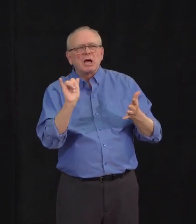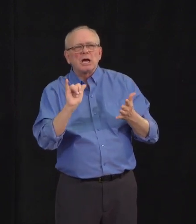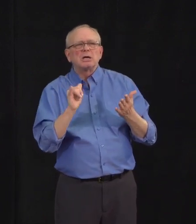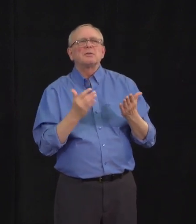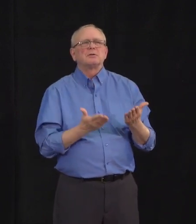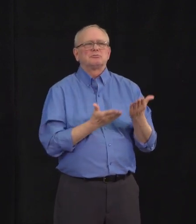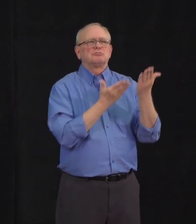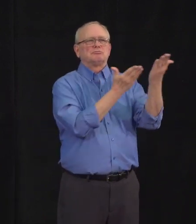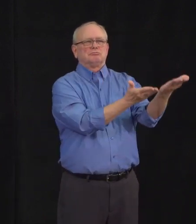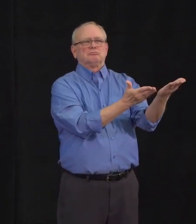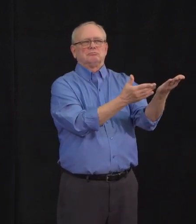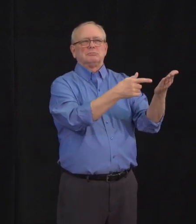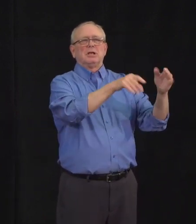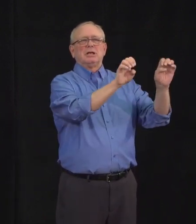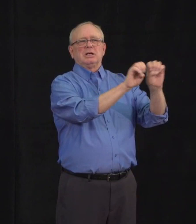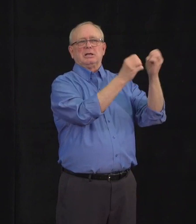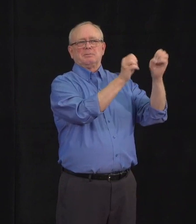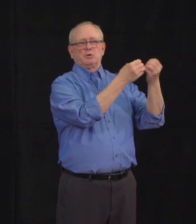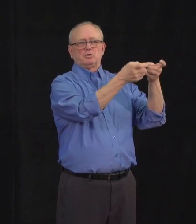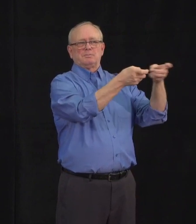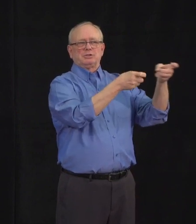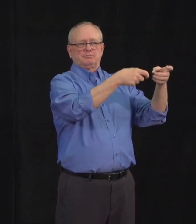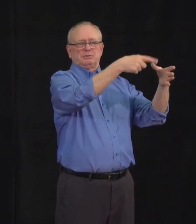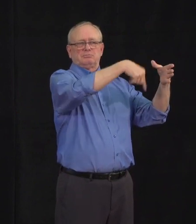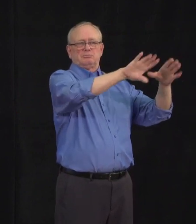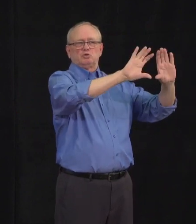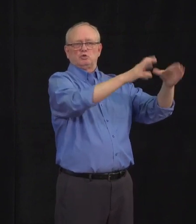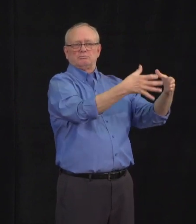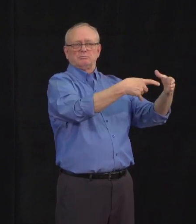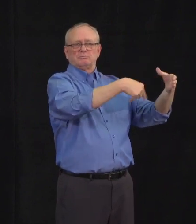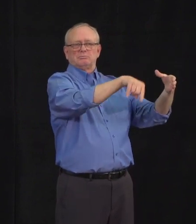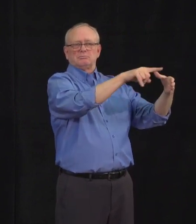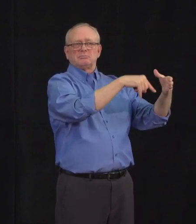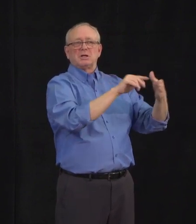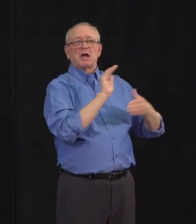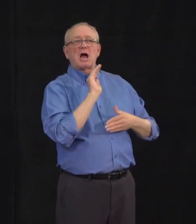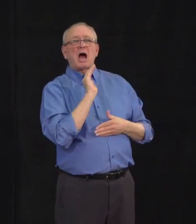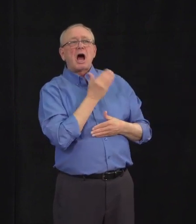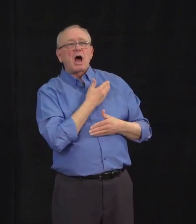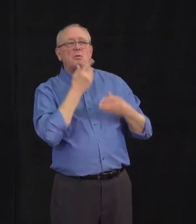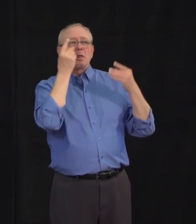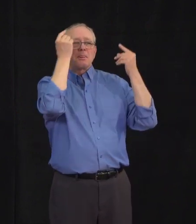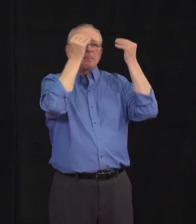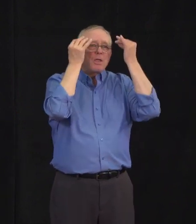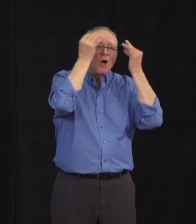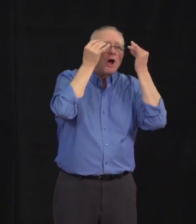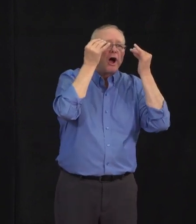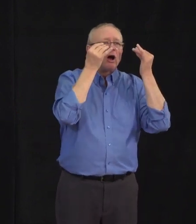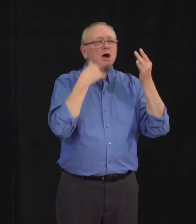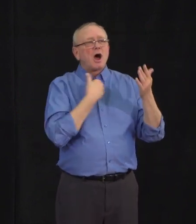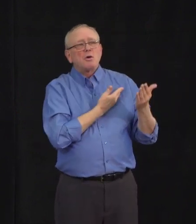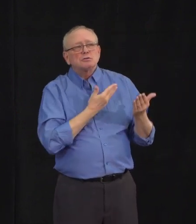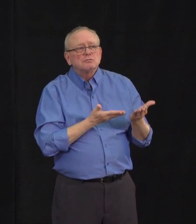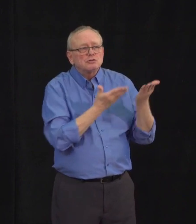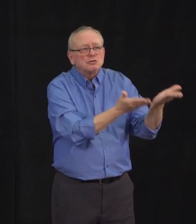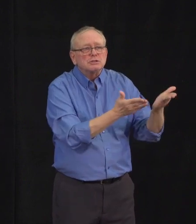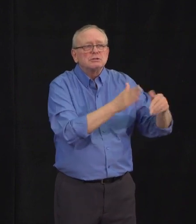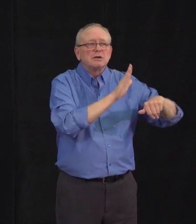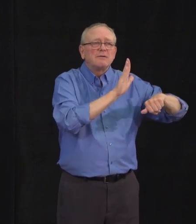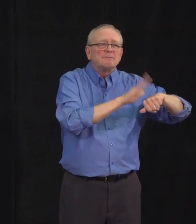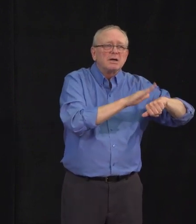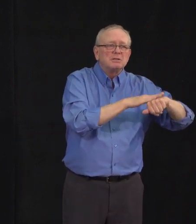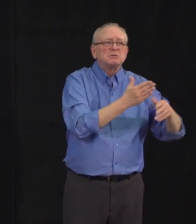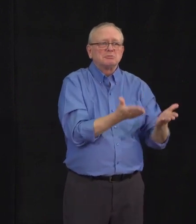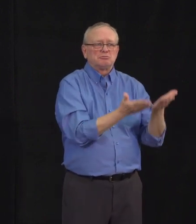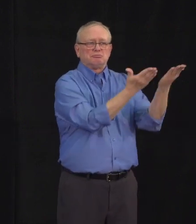of Cabinet for decisions around how we would plan for slow opening. With respect to the question